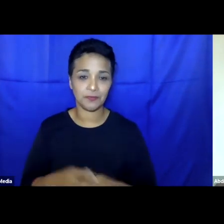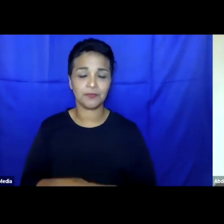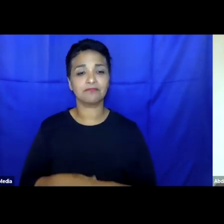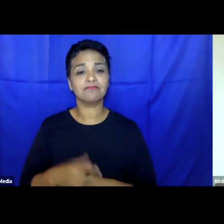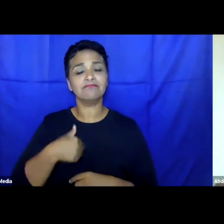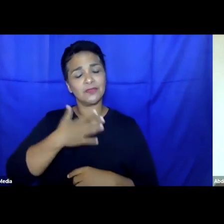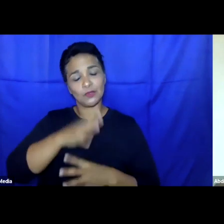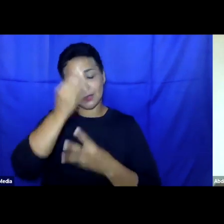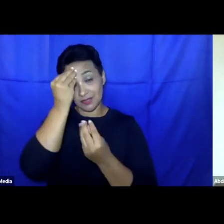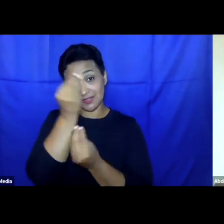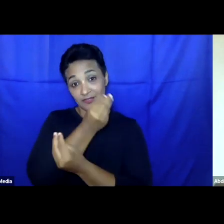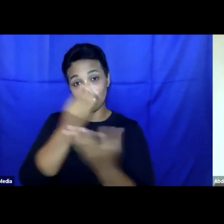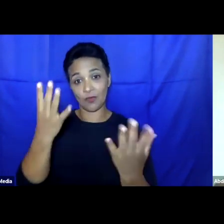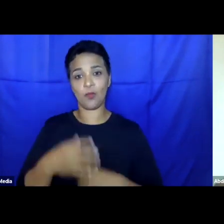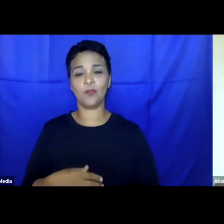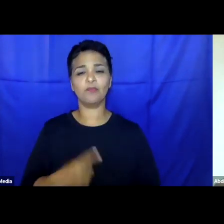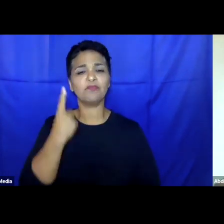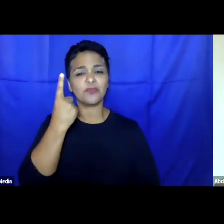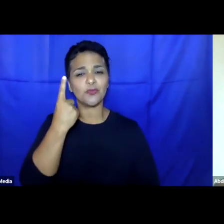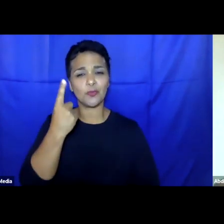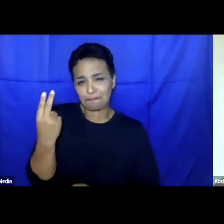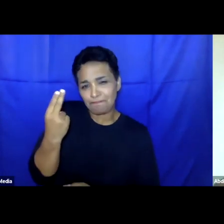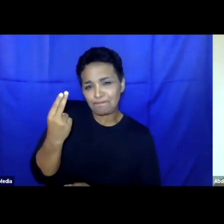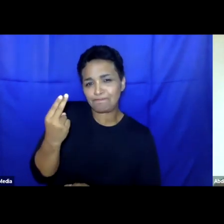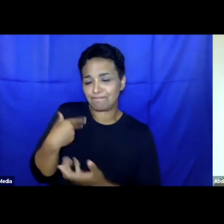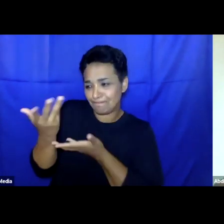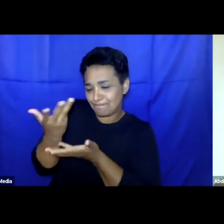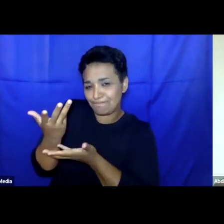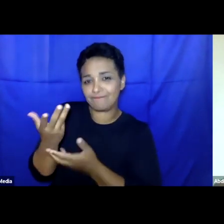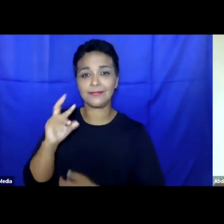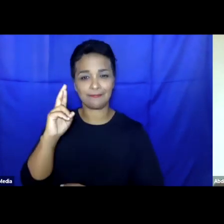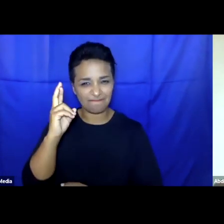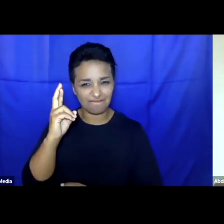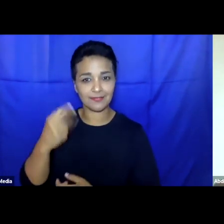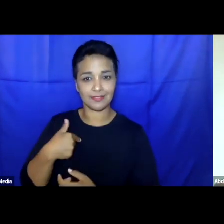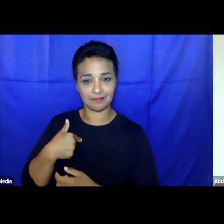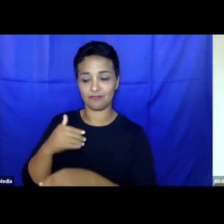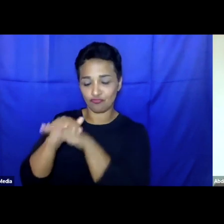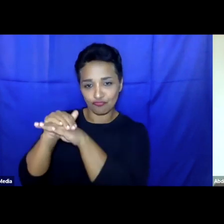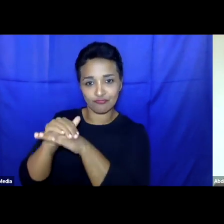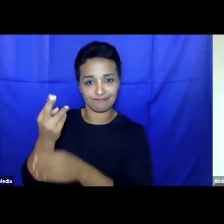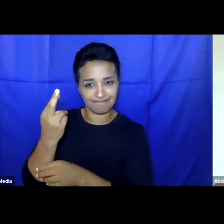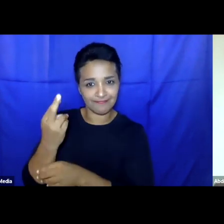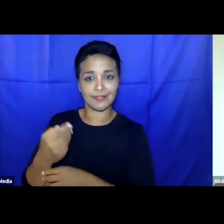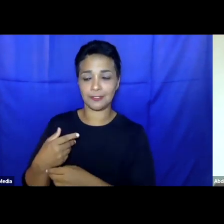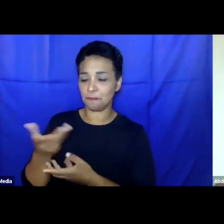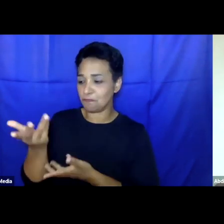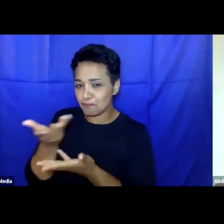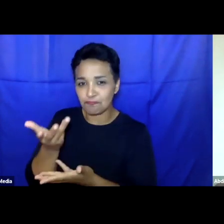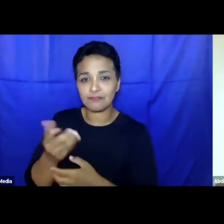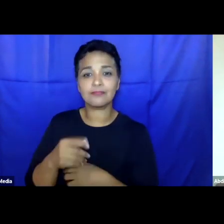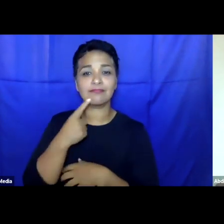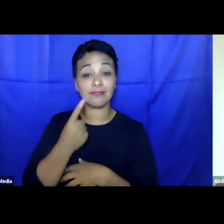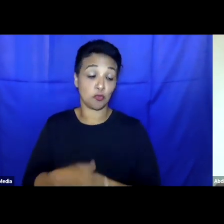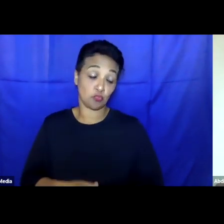information that one friend of mine has told me, and he said that were it